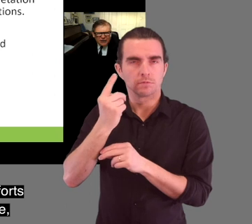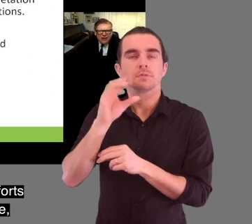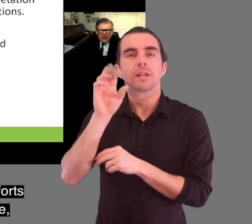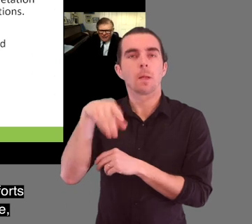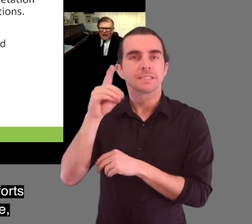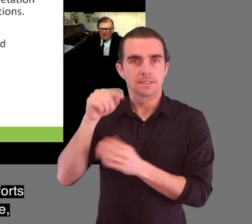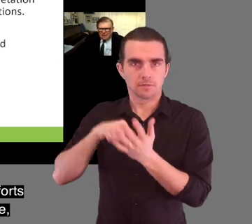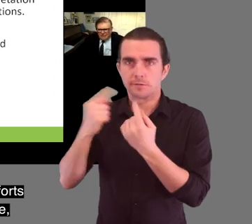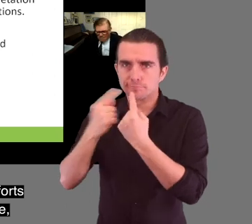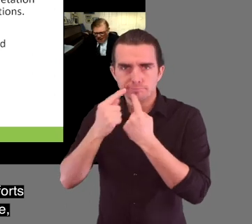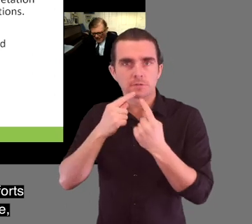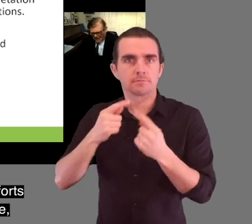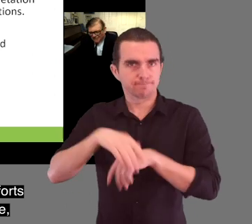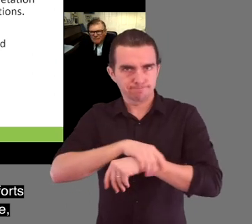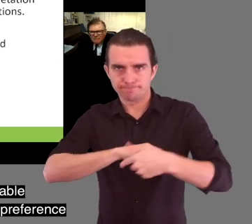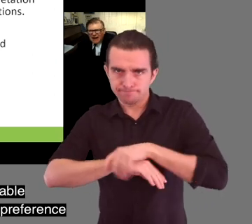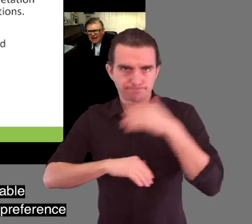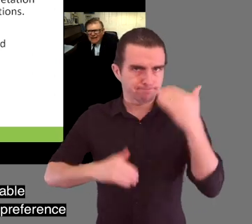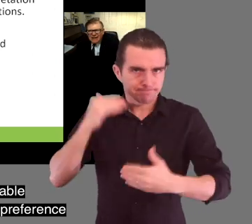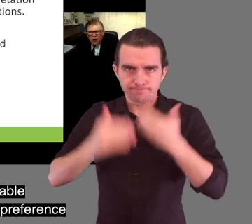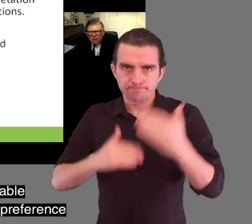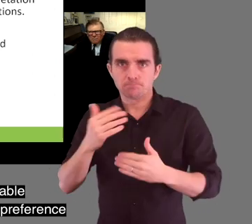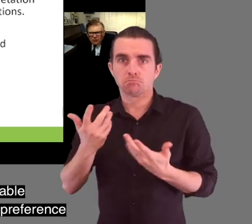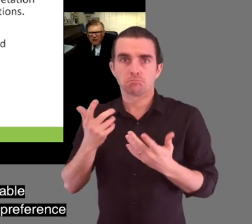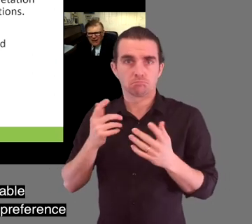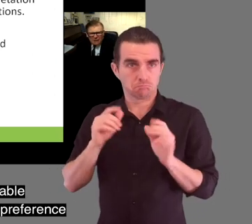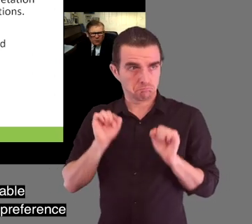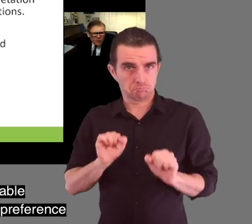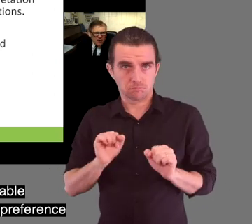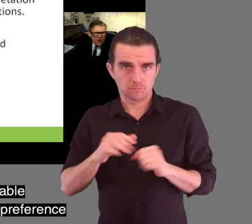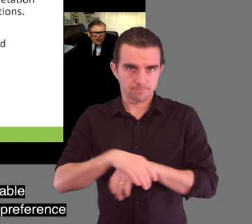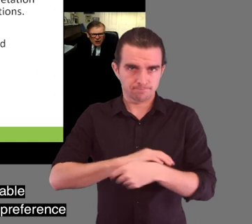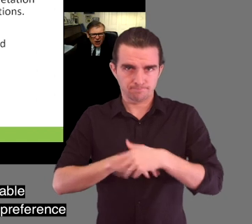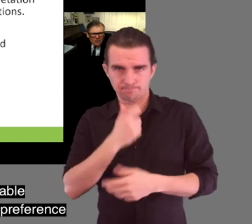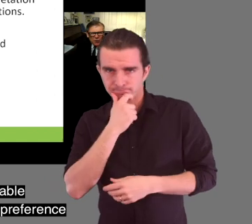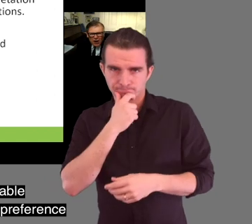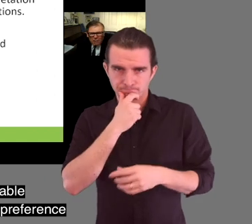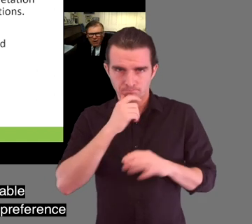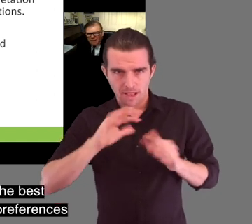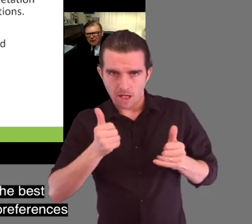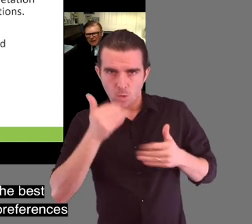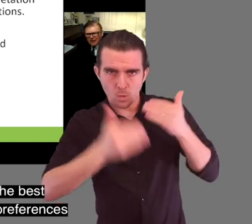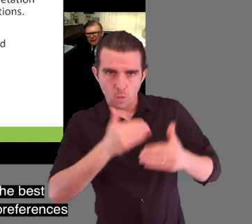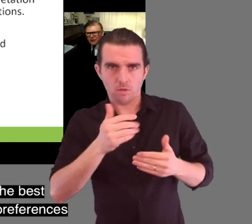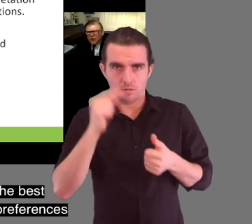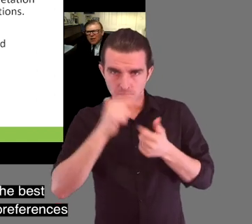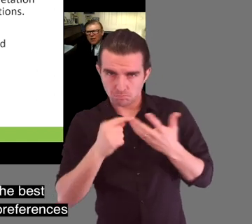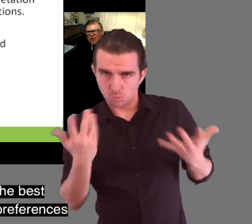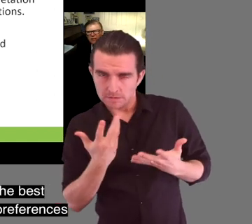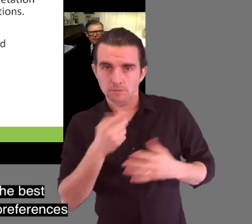after significant efforts have been made and it is not practicable to determine the will and preference of an